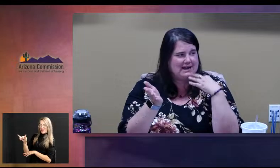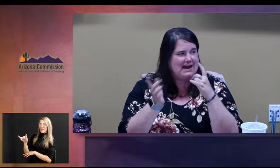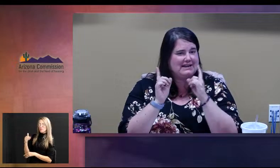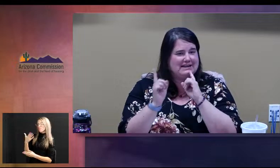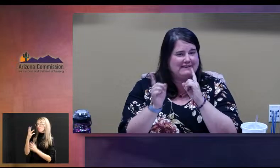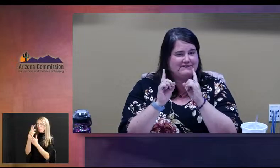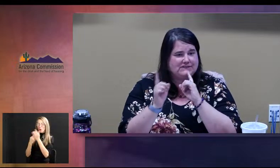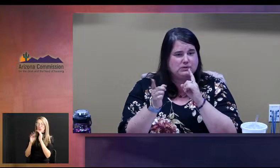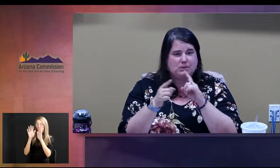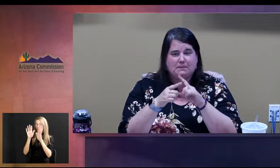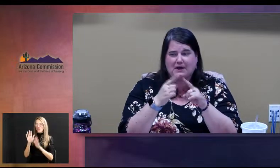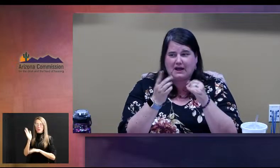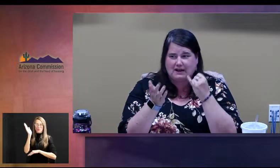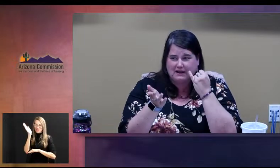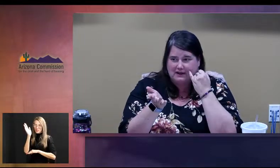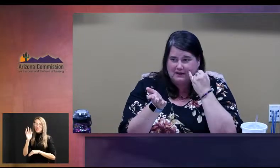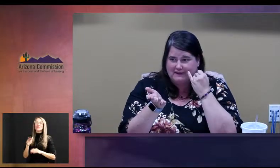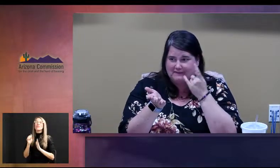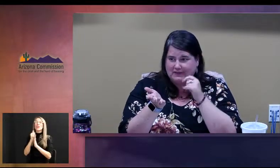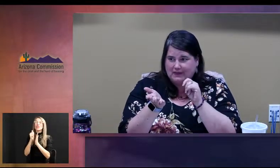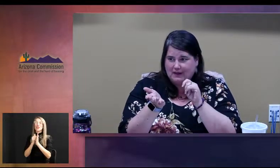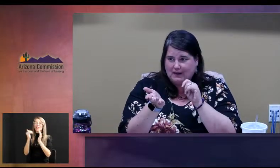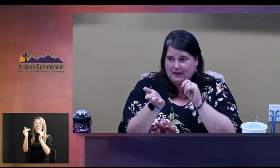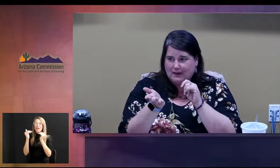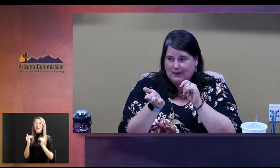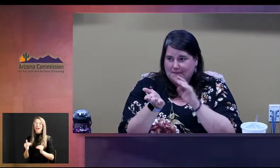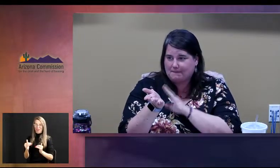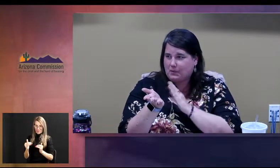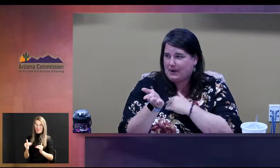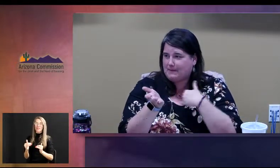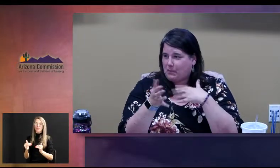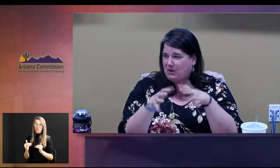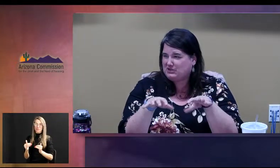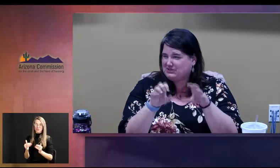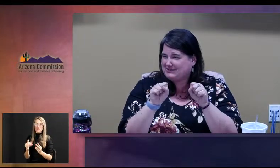Next item on the agenda is the candidates' interviews.